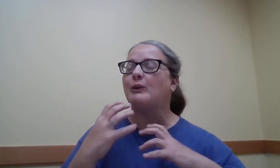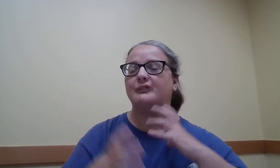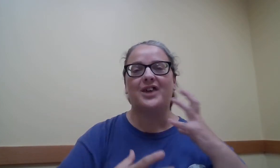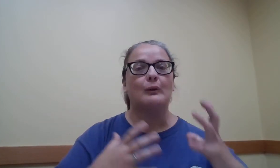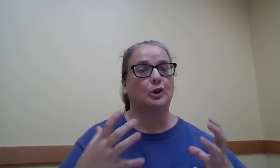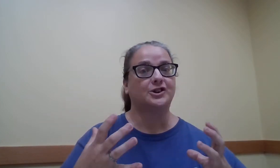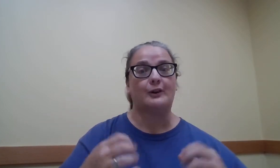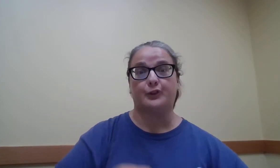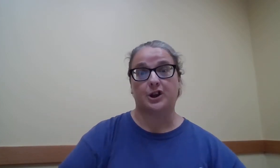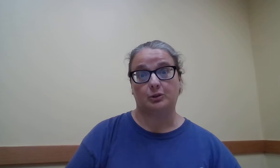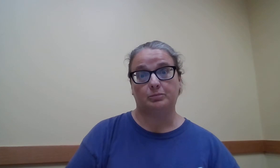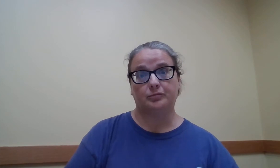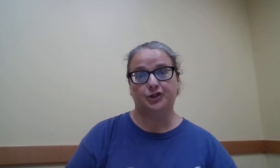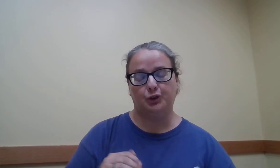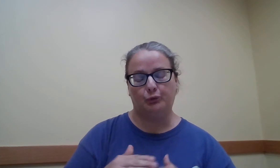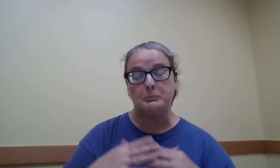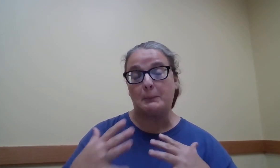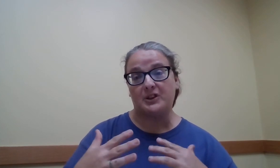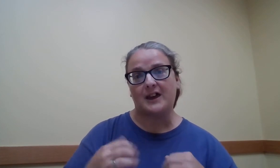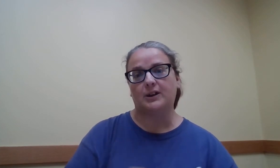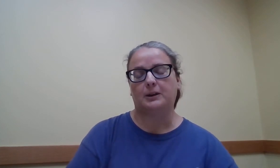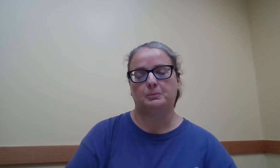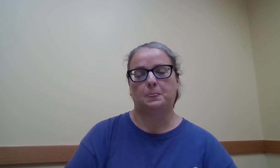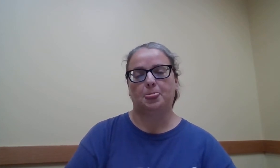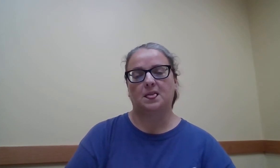However that works out for you to remember that, okay?